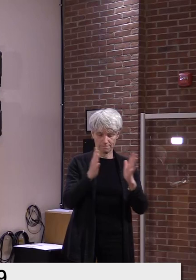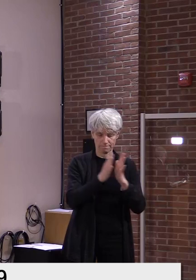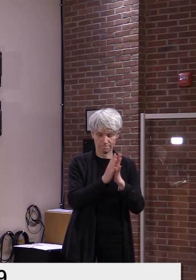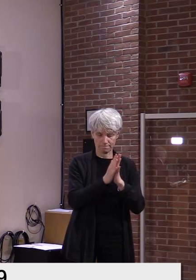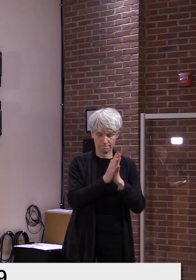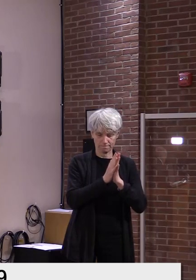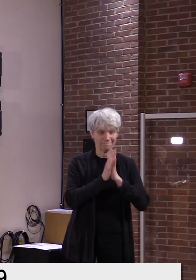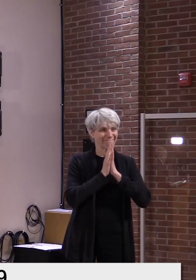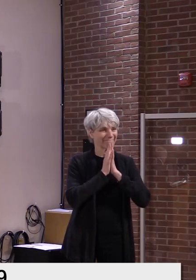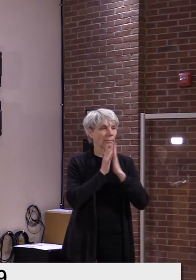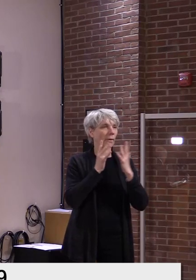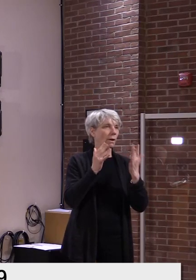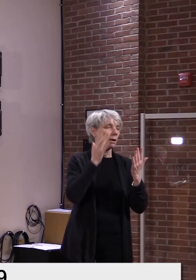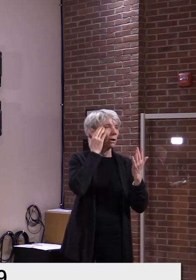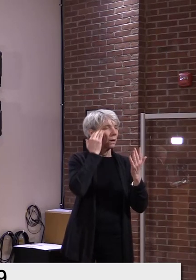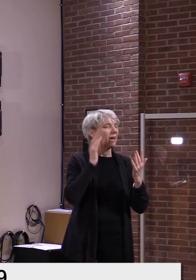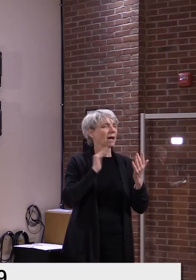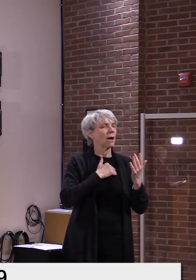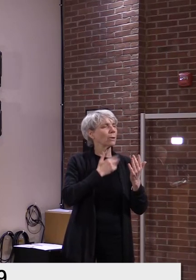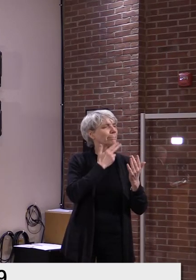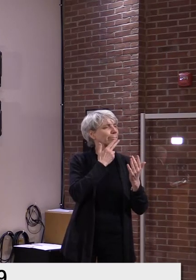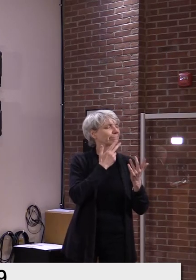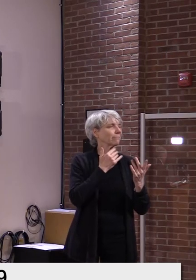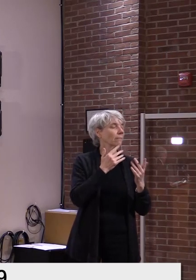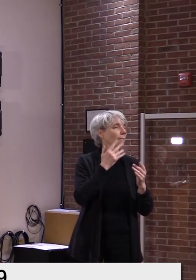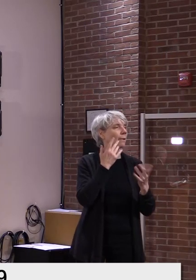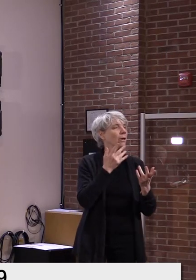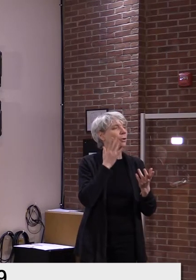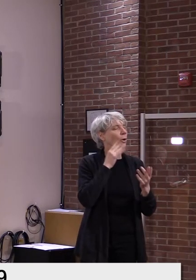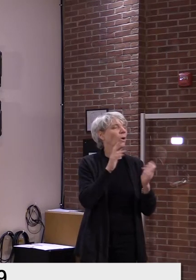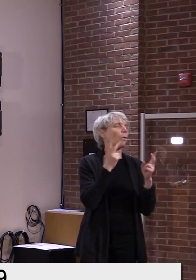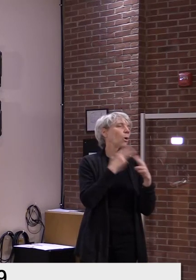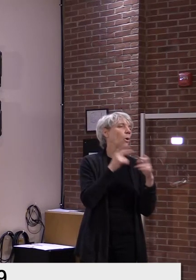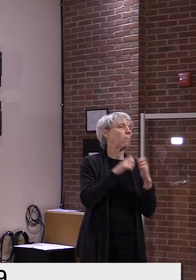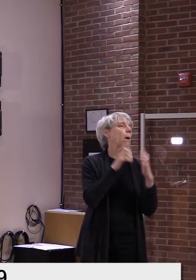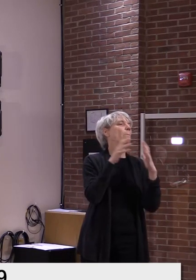all of our sort of pop-up clinics that we have now. And